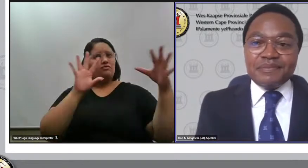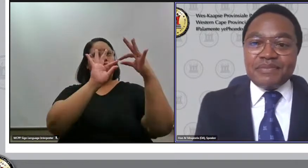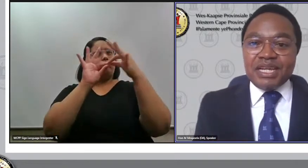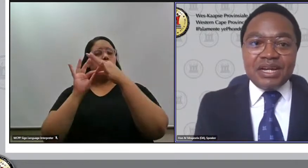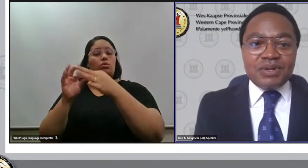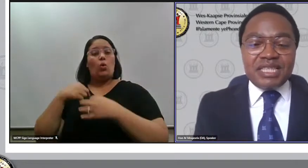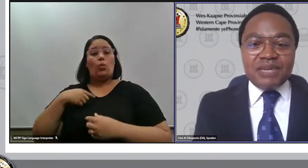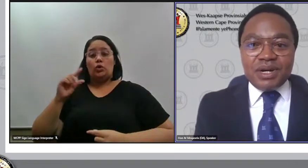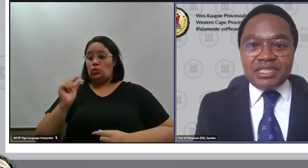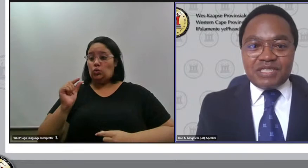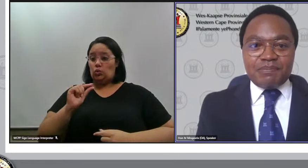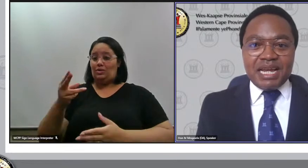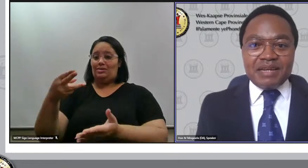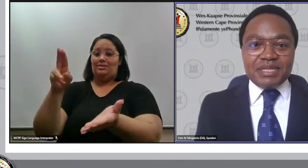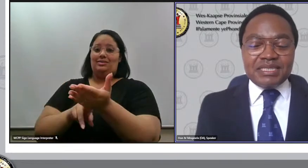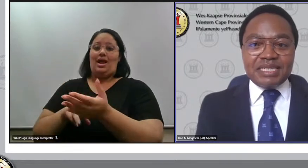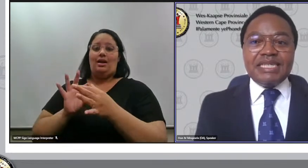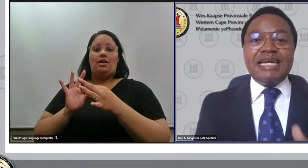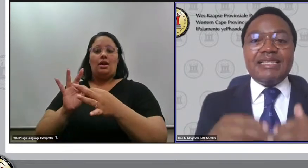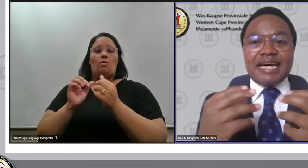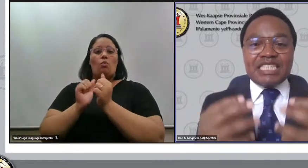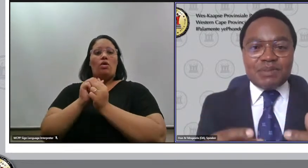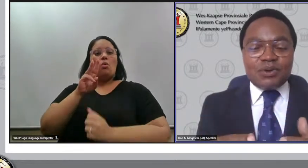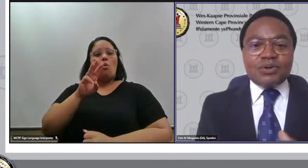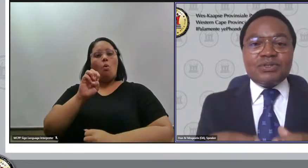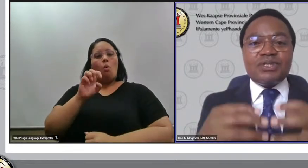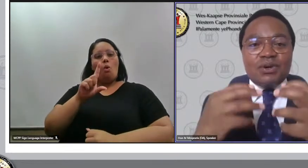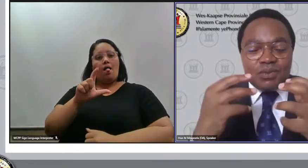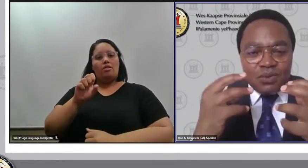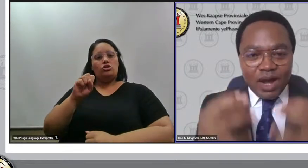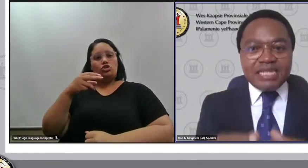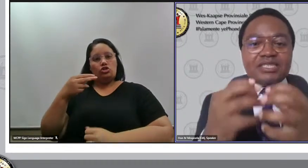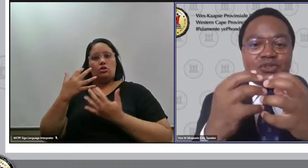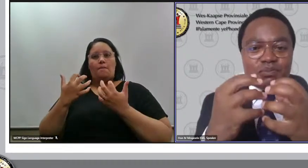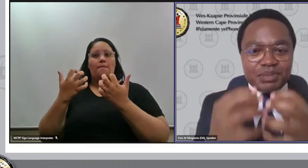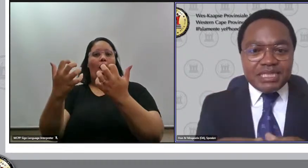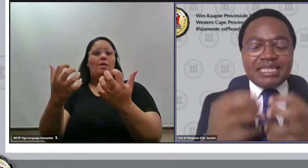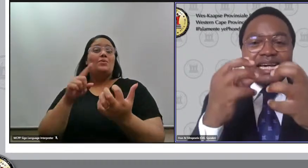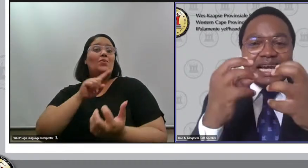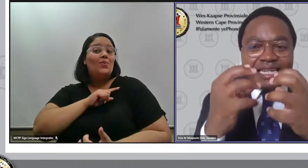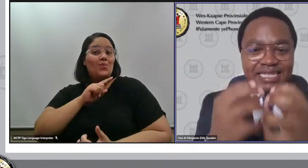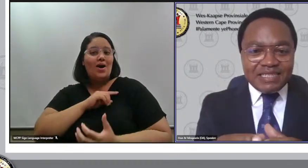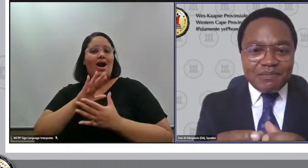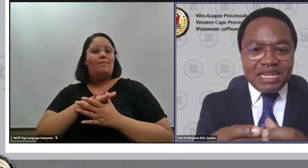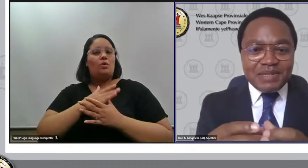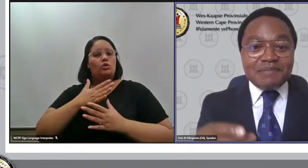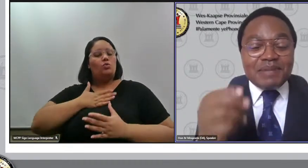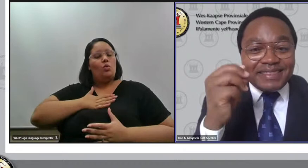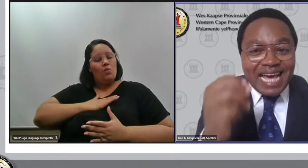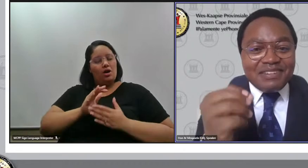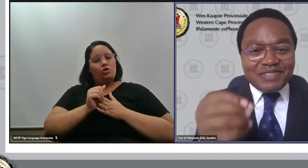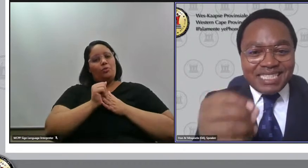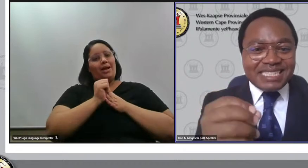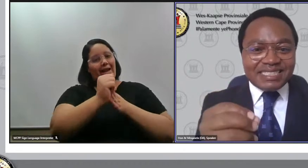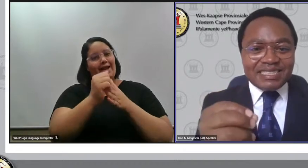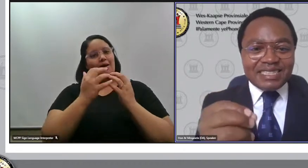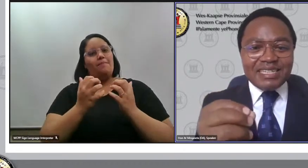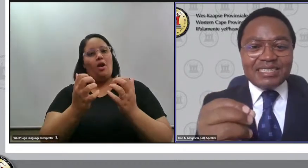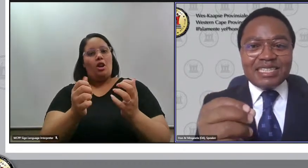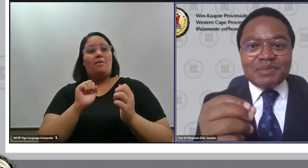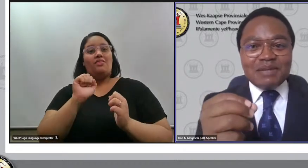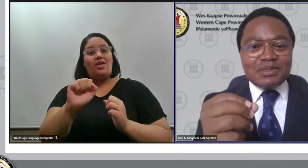agreement with the Welsh Parliament. And that's because we want to be a leading parliament, but that